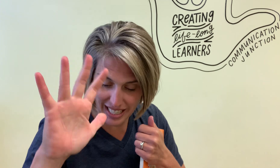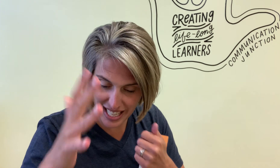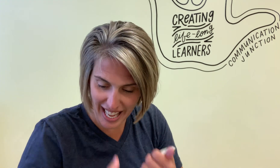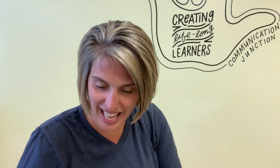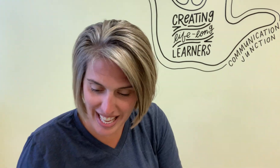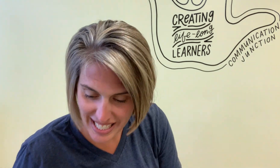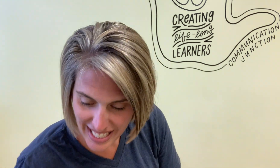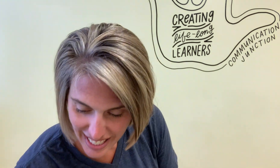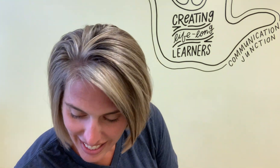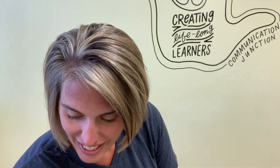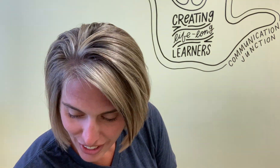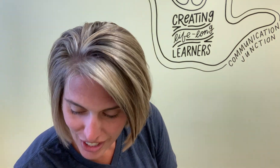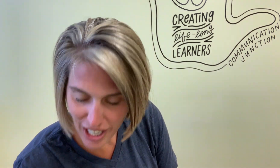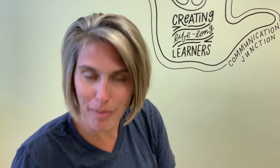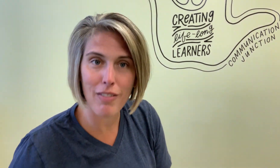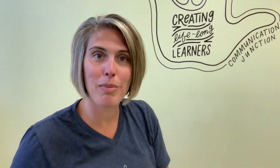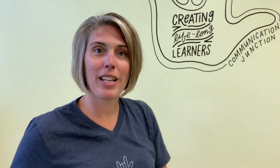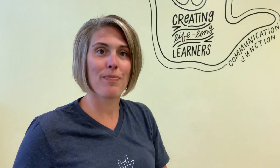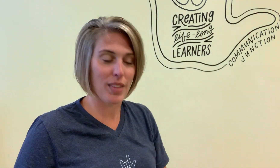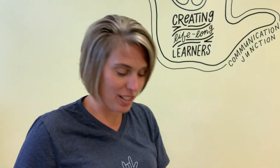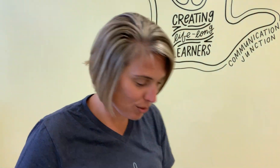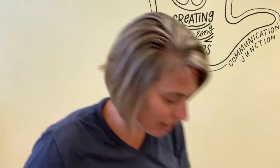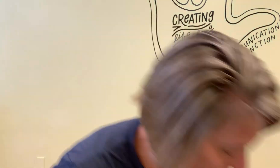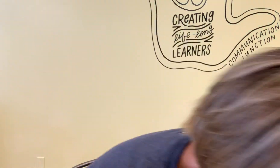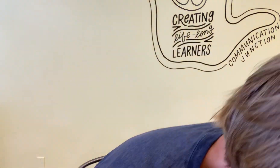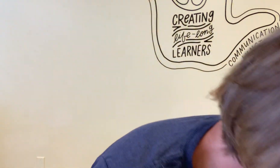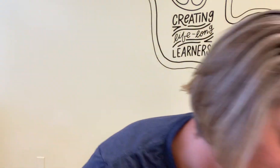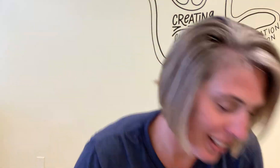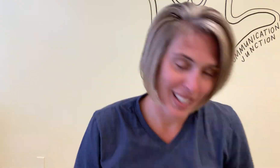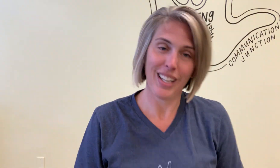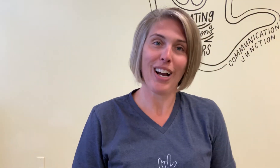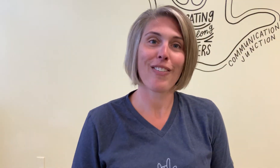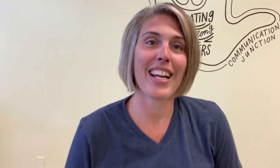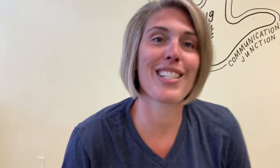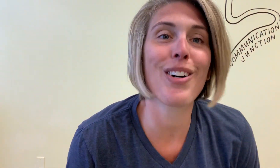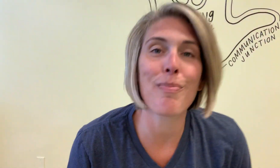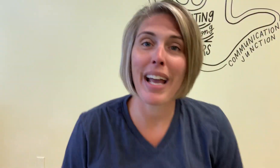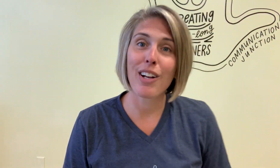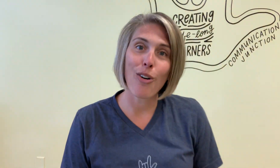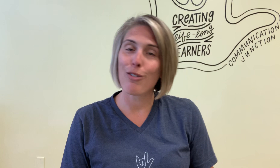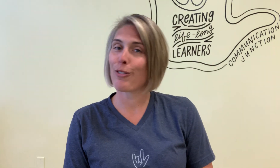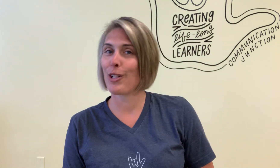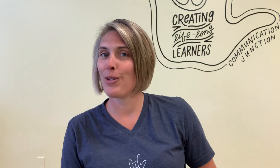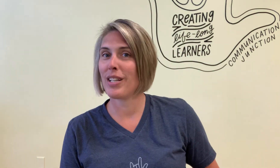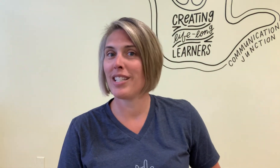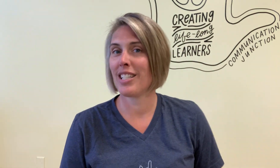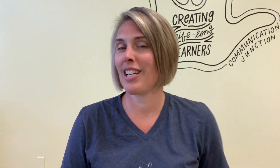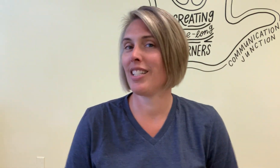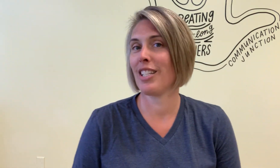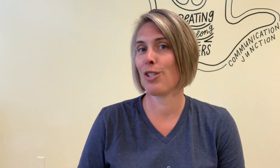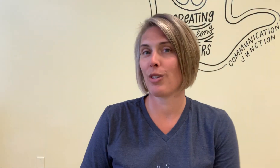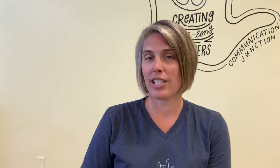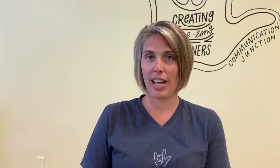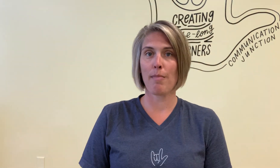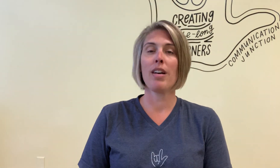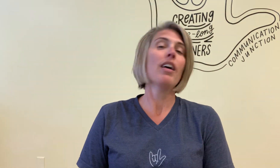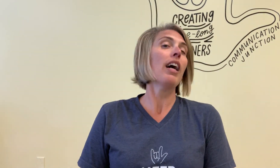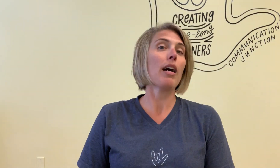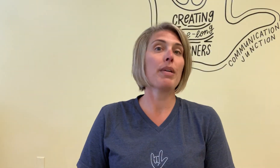The end. Good job, everybody. I do love that one. All right, so my goal for you in Sign and Sing Story Time is